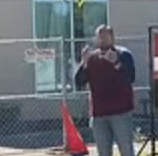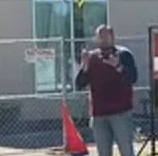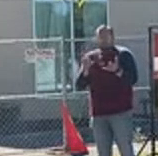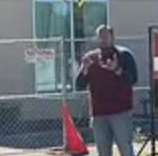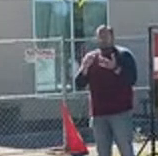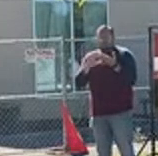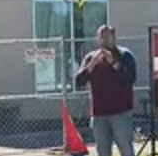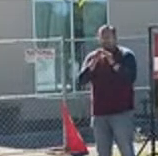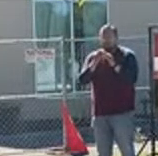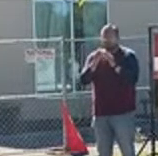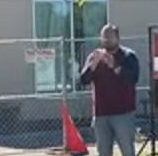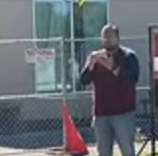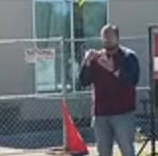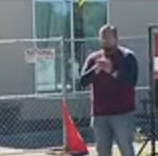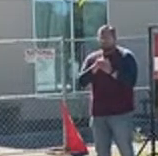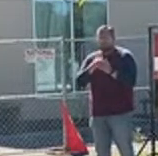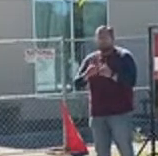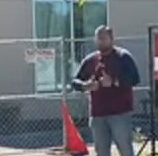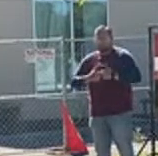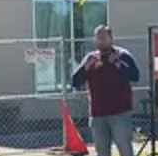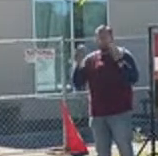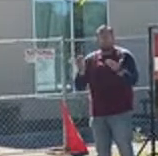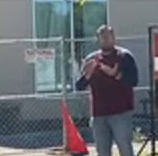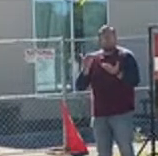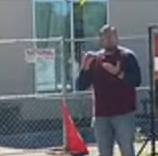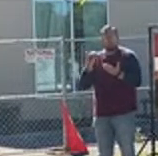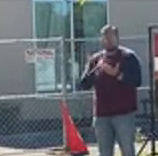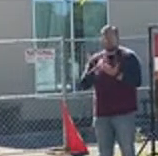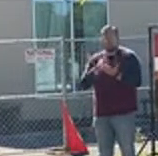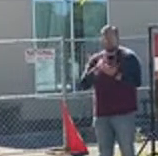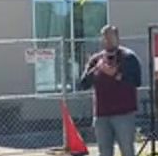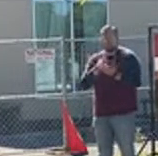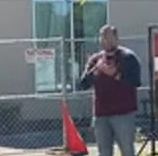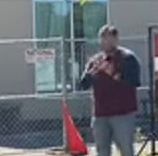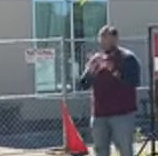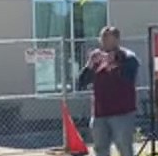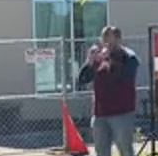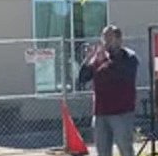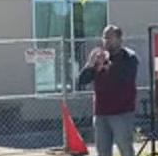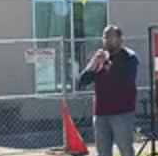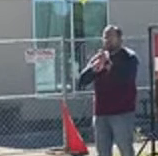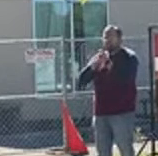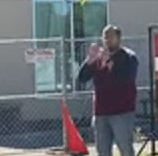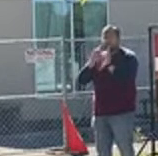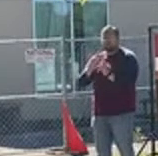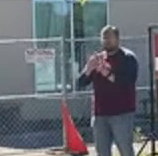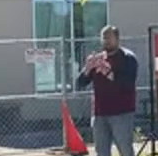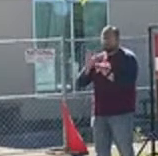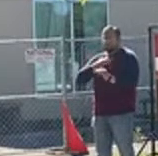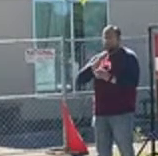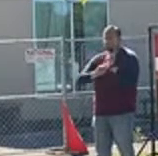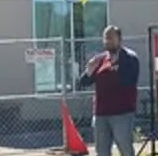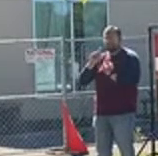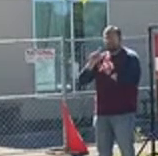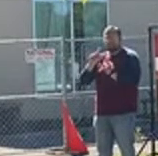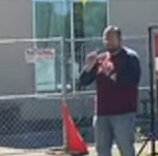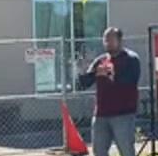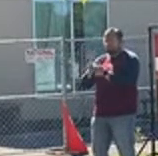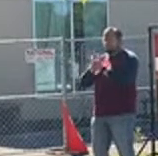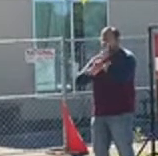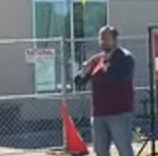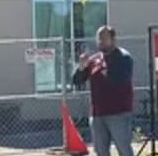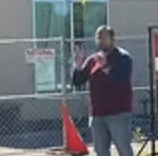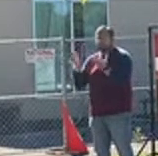society that we live in. We forward our respect to my people, the first peoples of this land, the